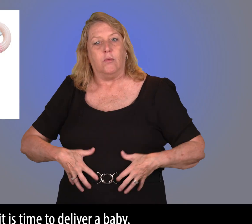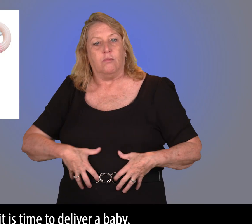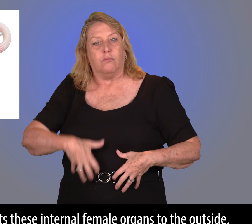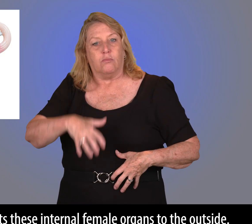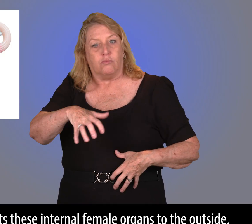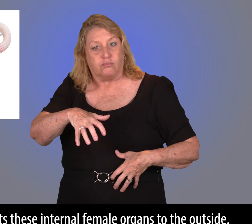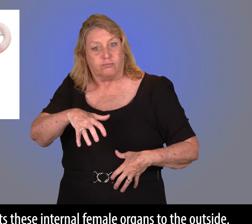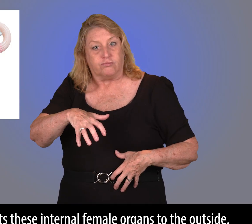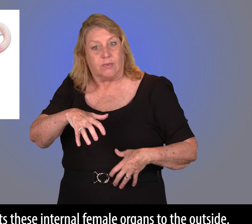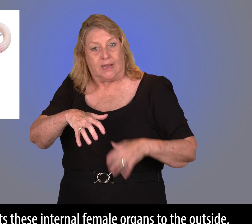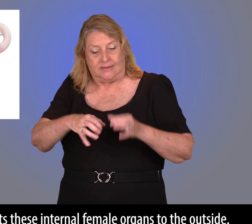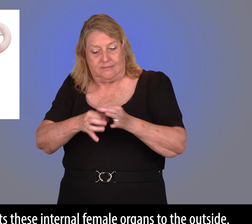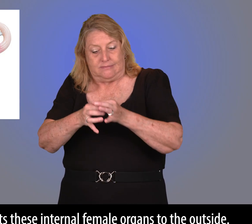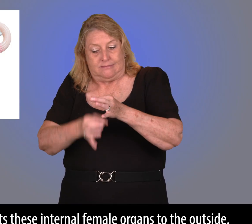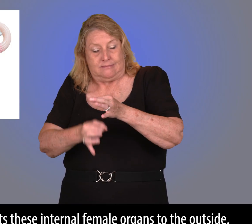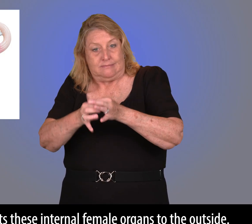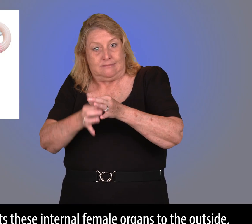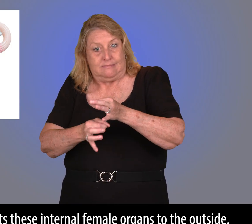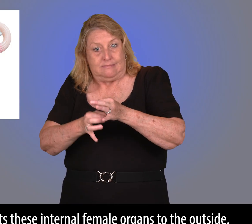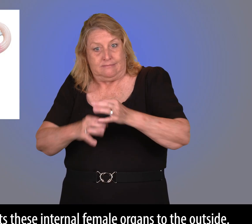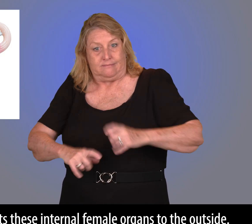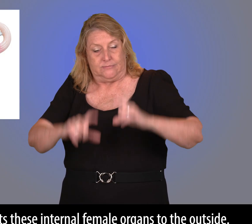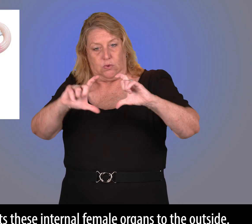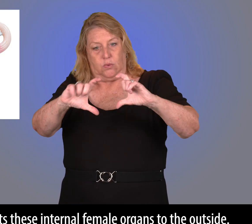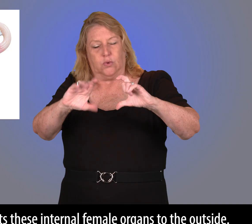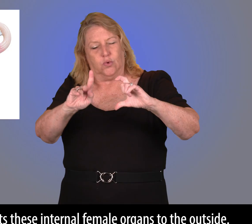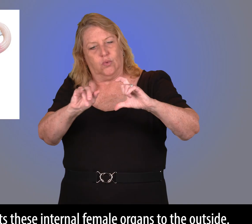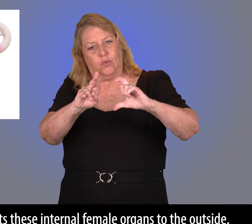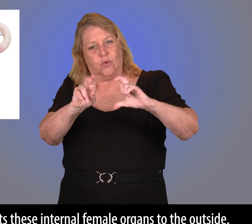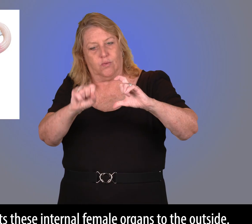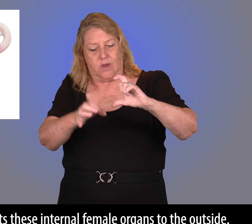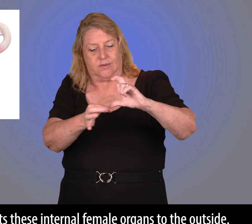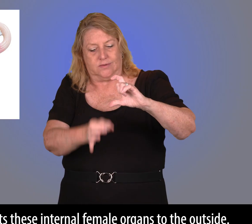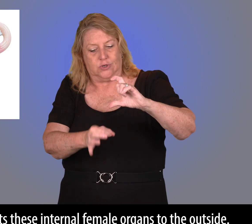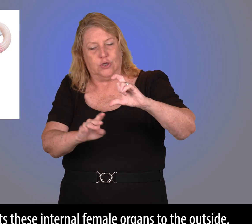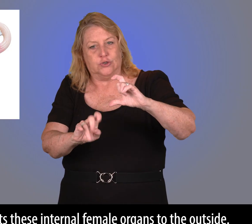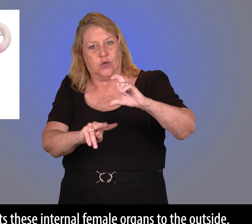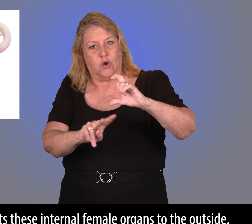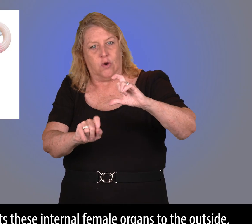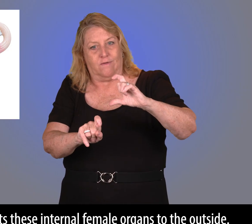The vaginal canal connects these internal female organs to the outside.